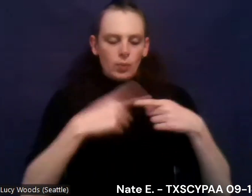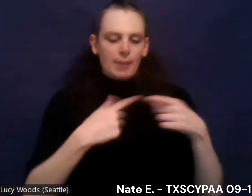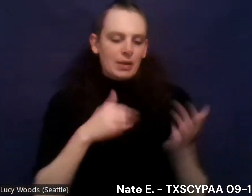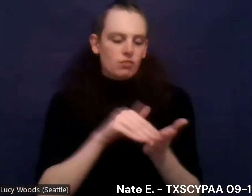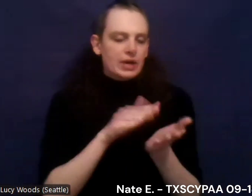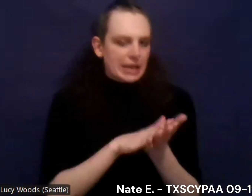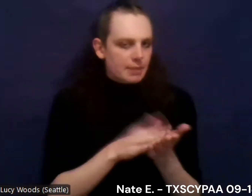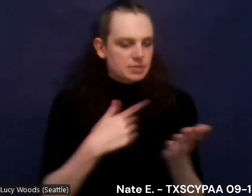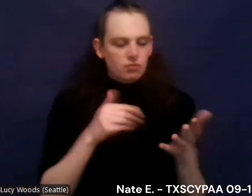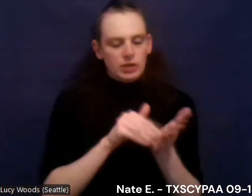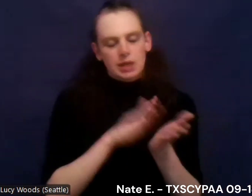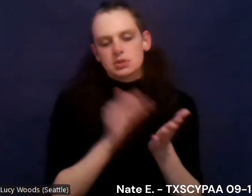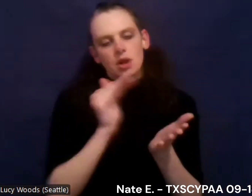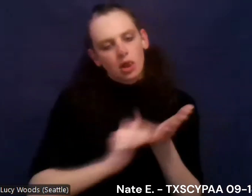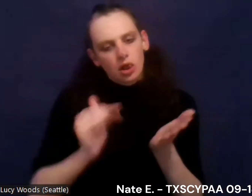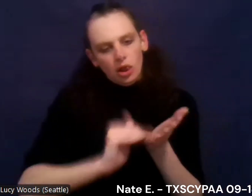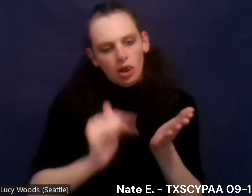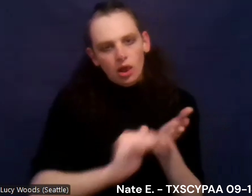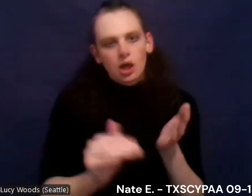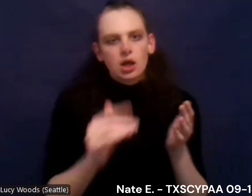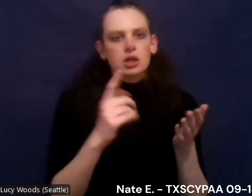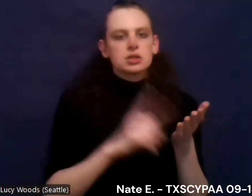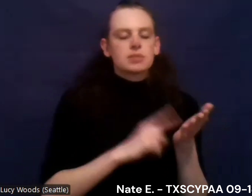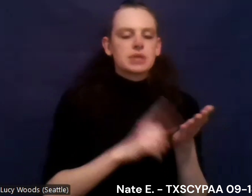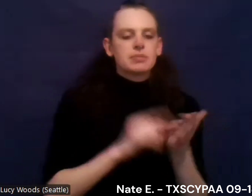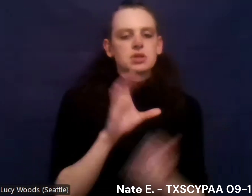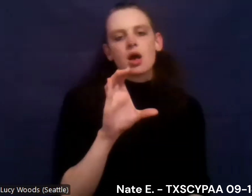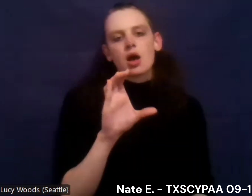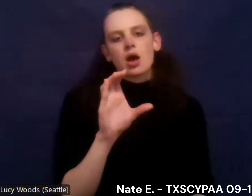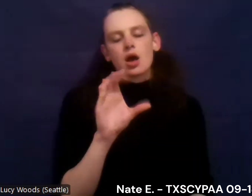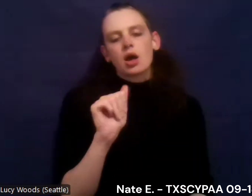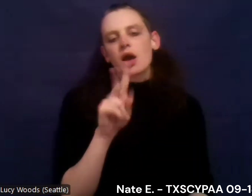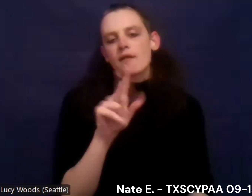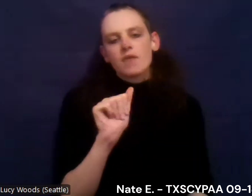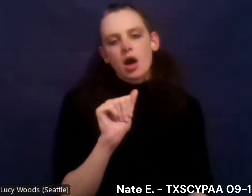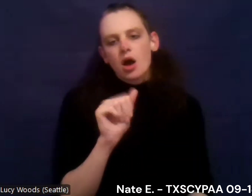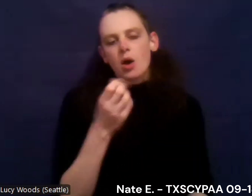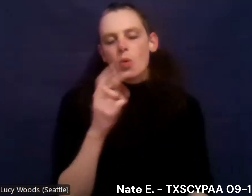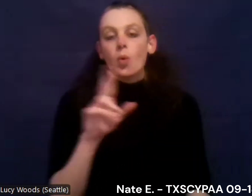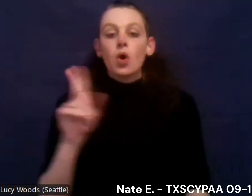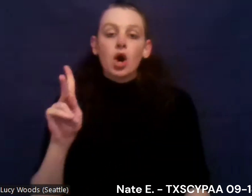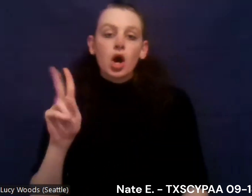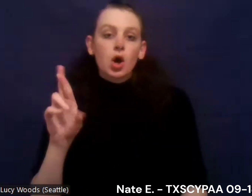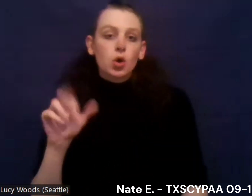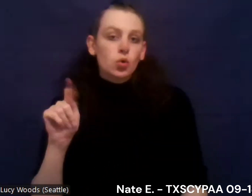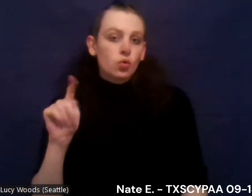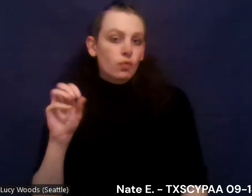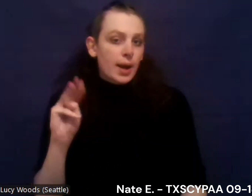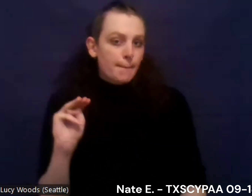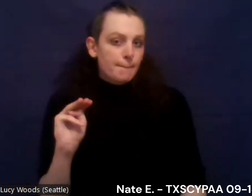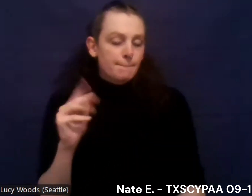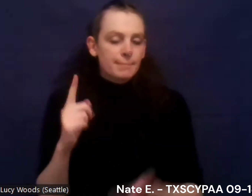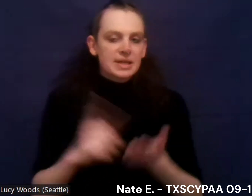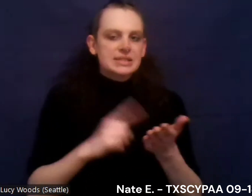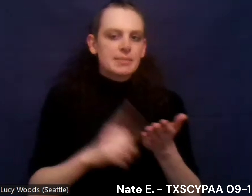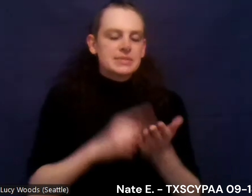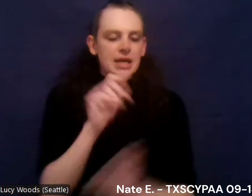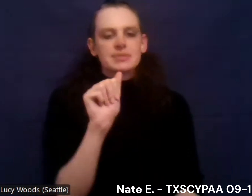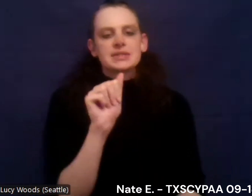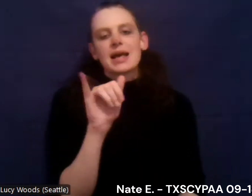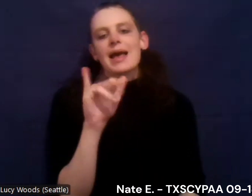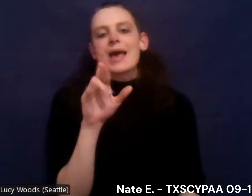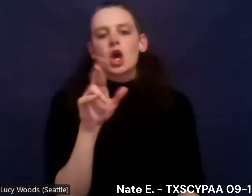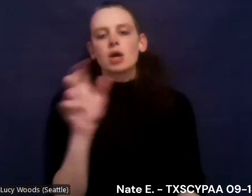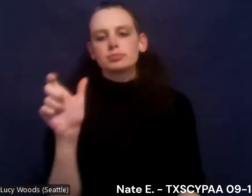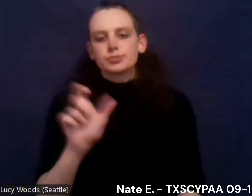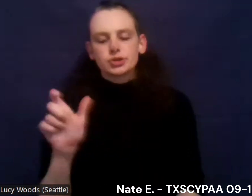relapsed on, Kava or Kratom. Sometimes it was Air Duster, right? Like I worked at Harbor Freight for a little while,